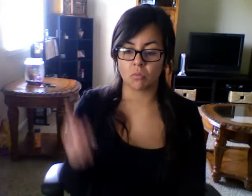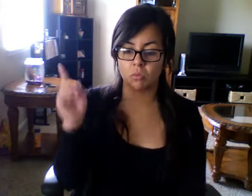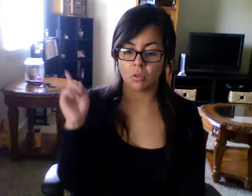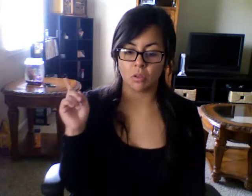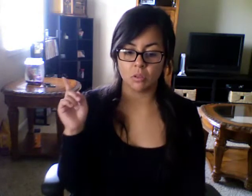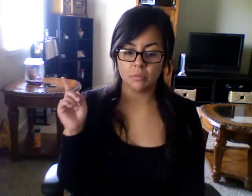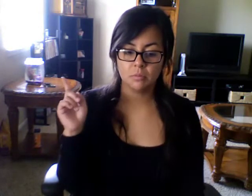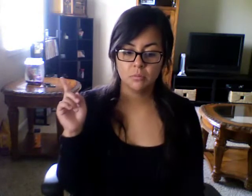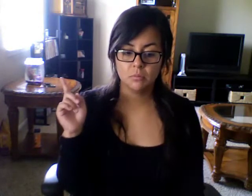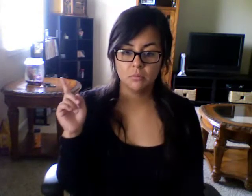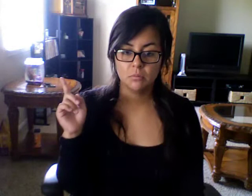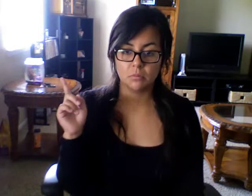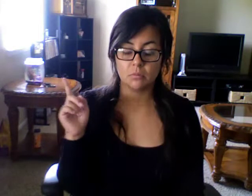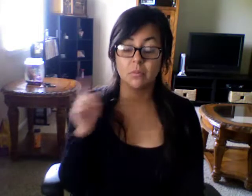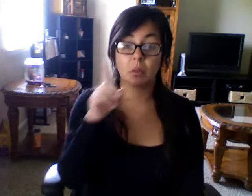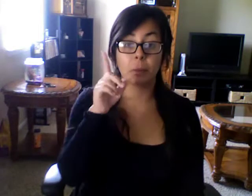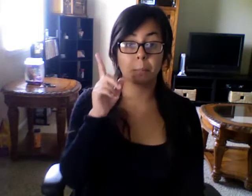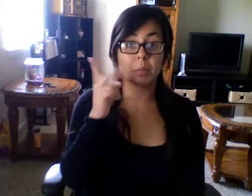and the ones that don't rapidly perish.